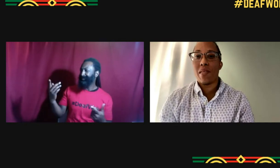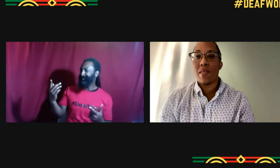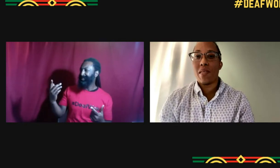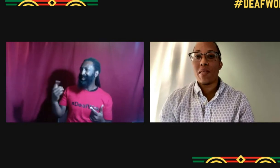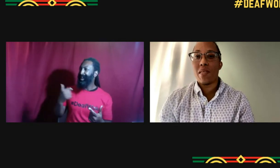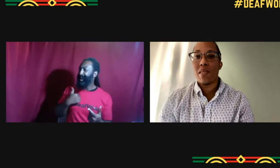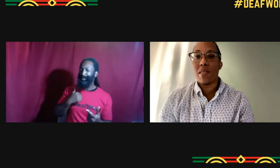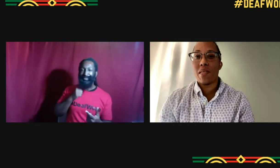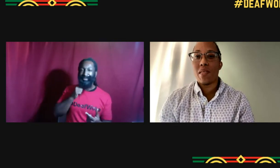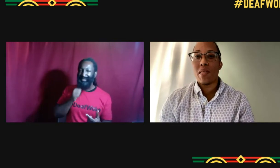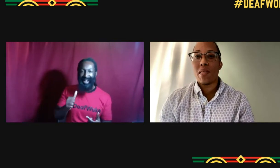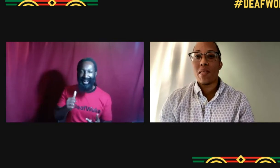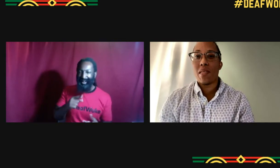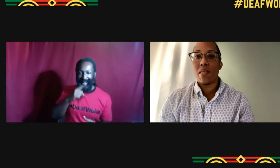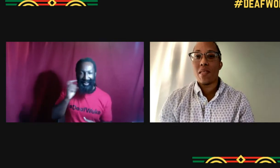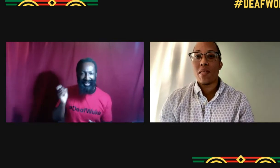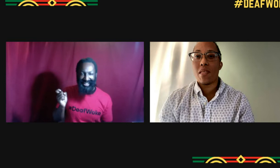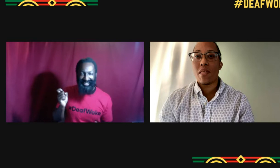But I have to say, wait a minute, hold on.